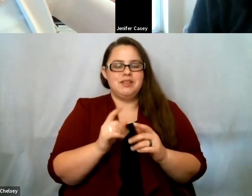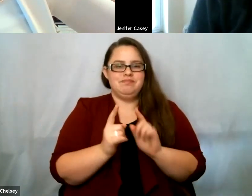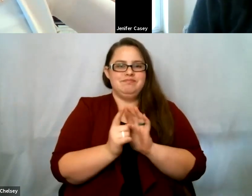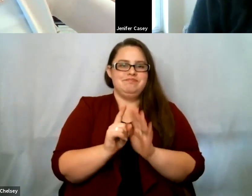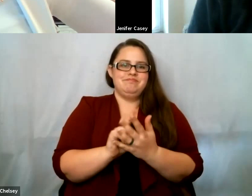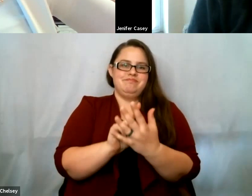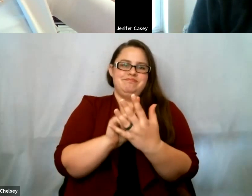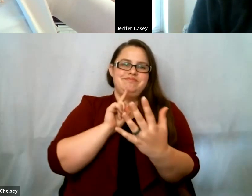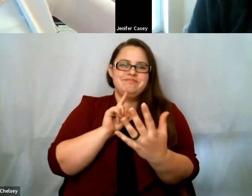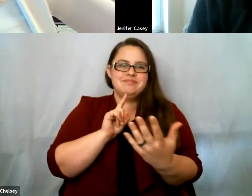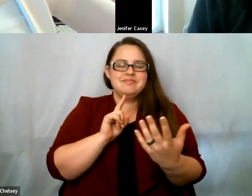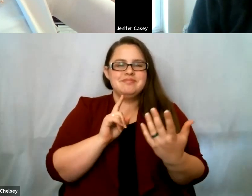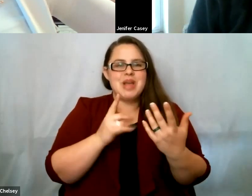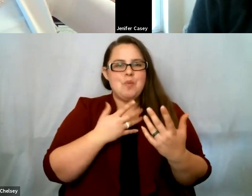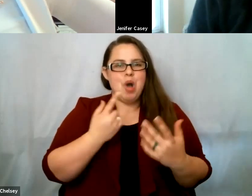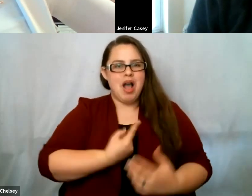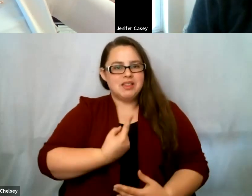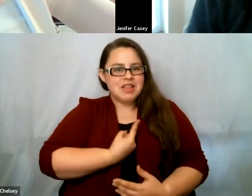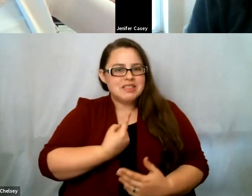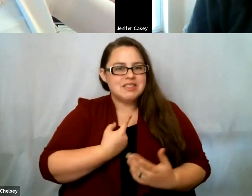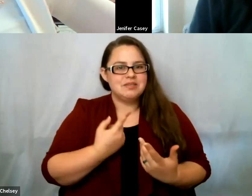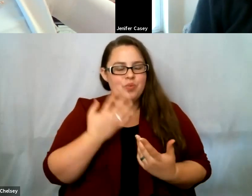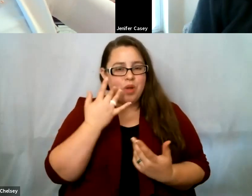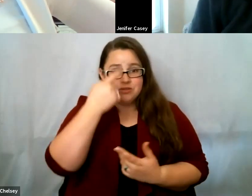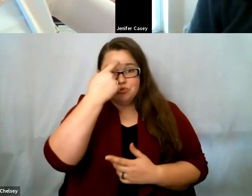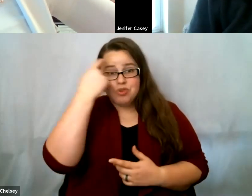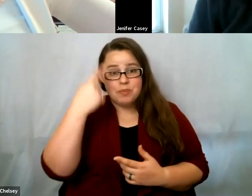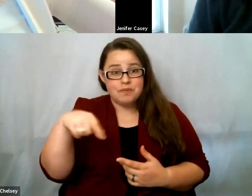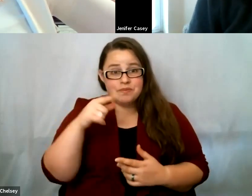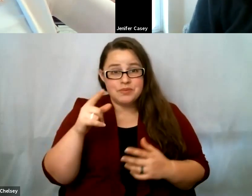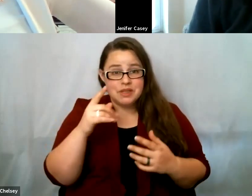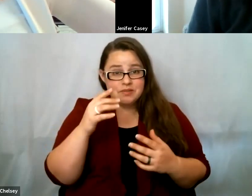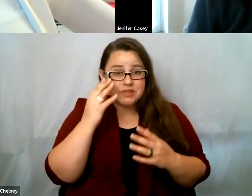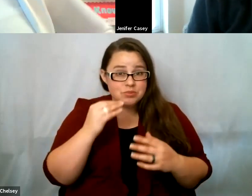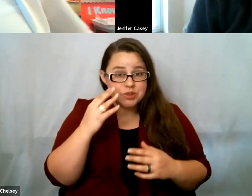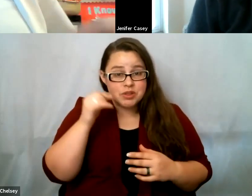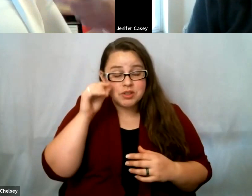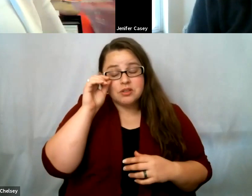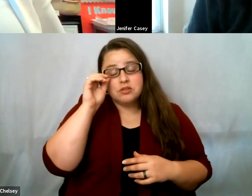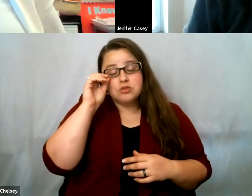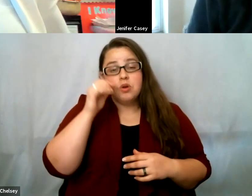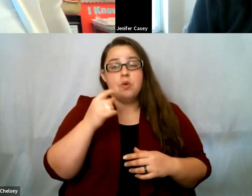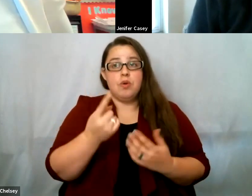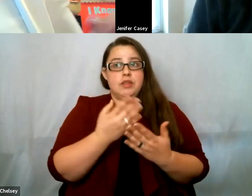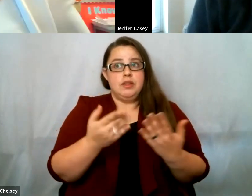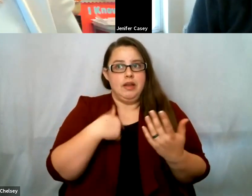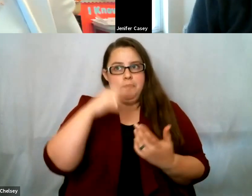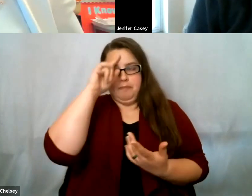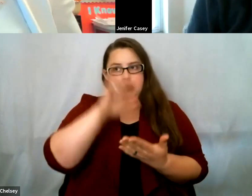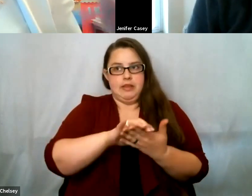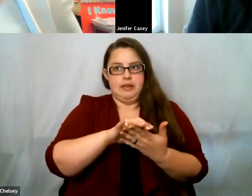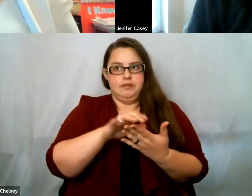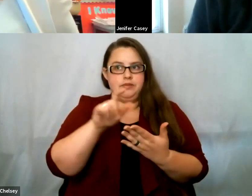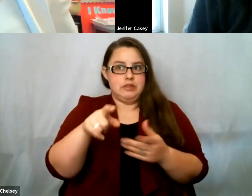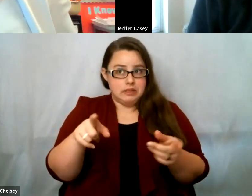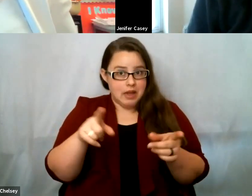trauma that they have experienced. So one of the things that I believe needs to